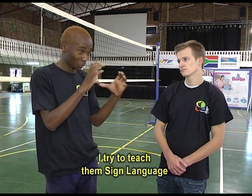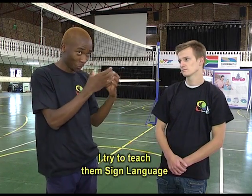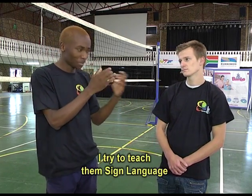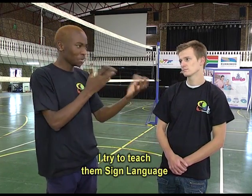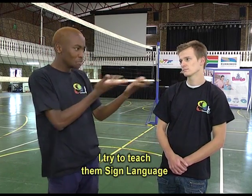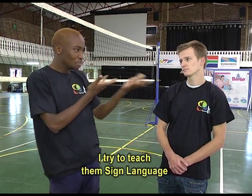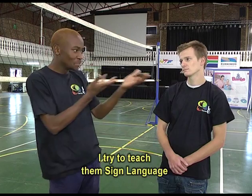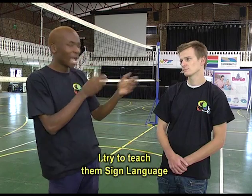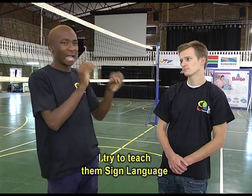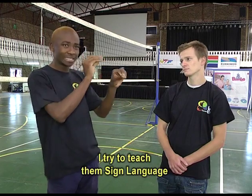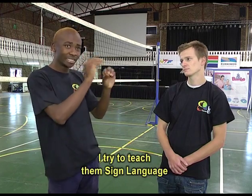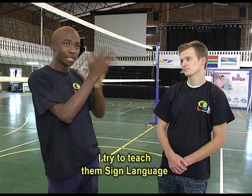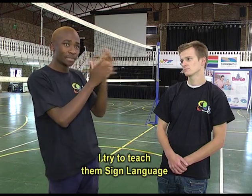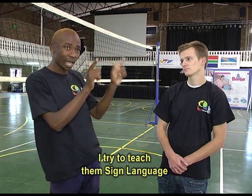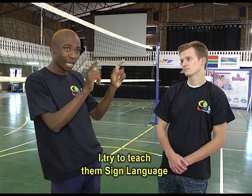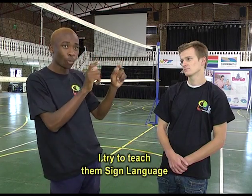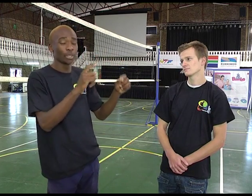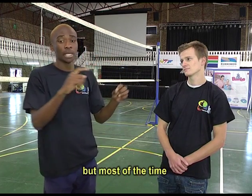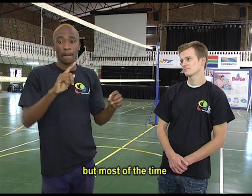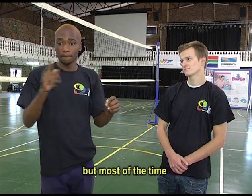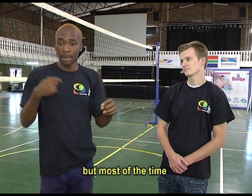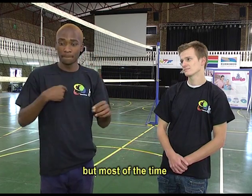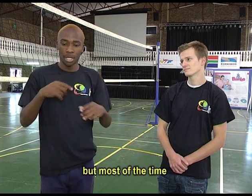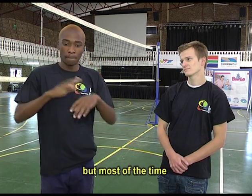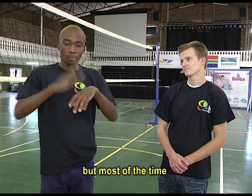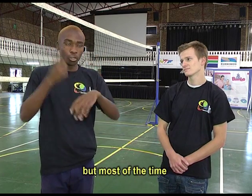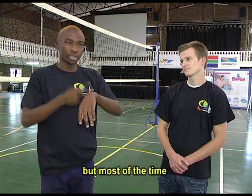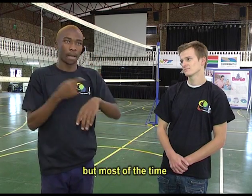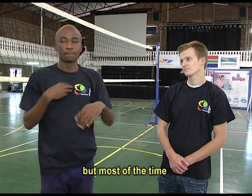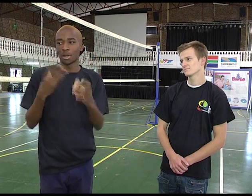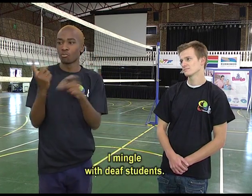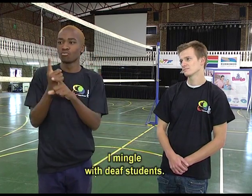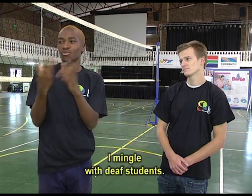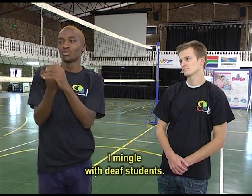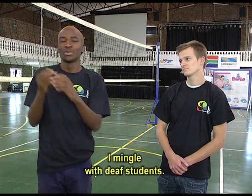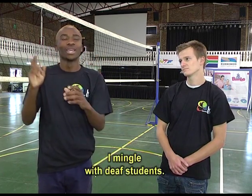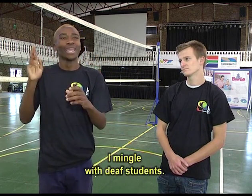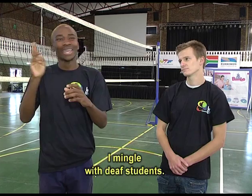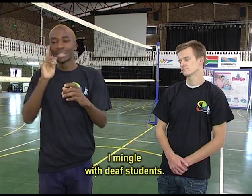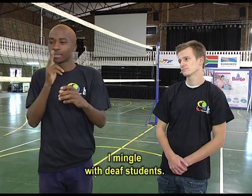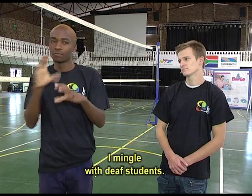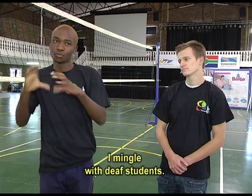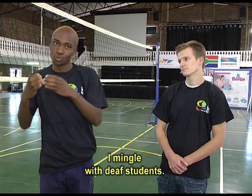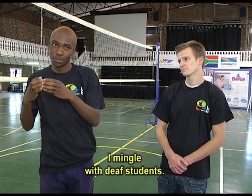I tried to teach them sign language, but most of the time I mingle with deaf students.